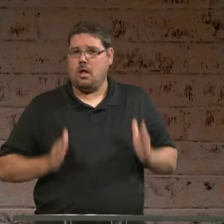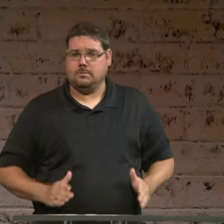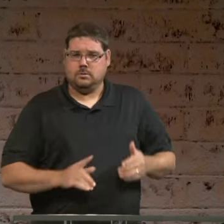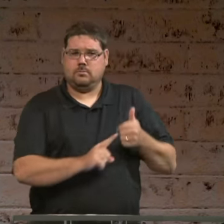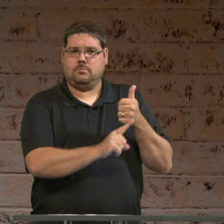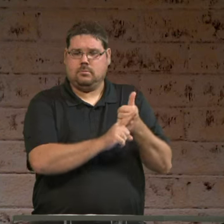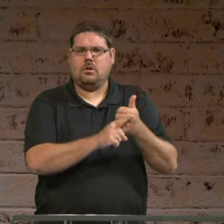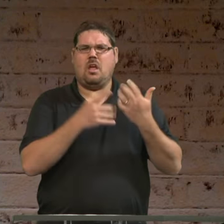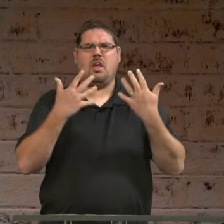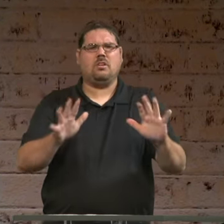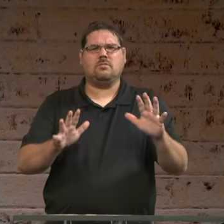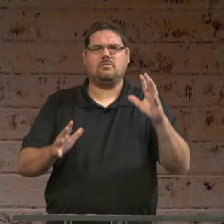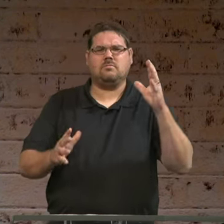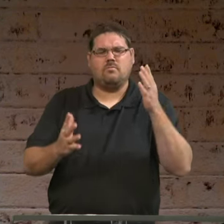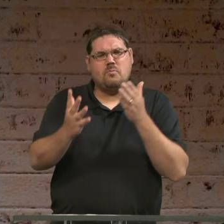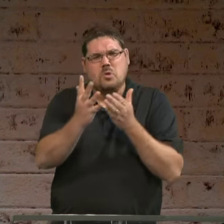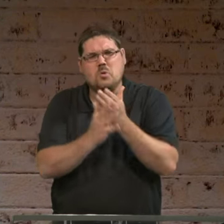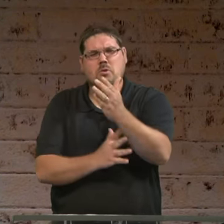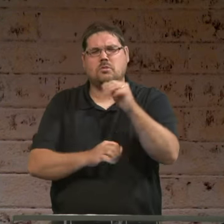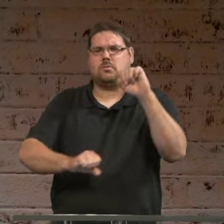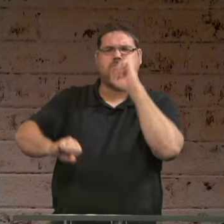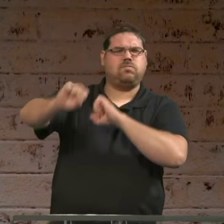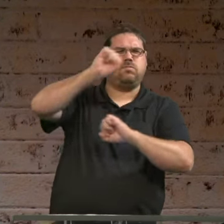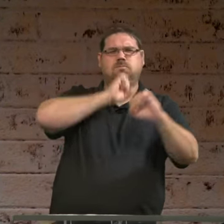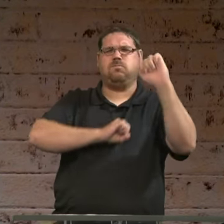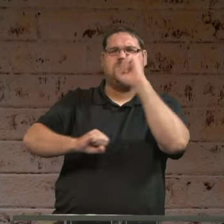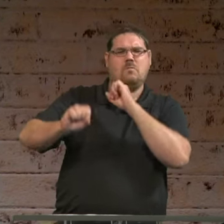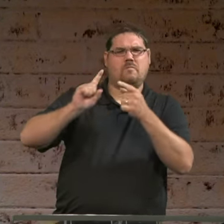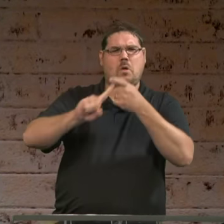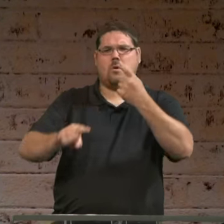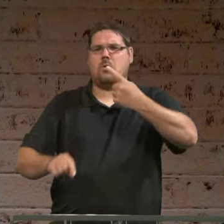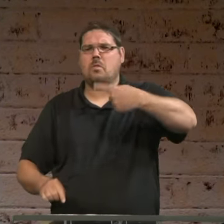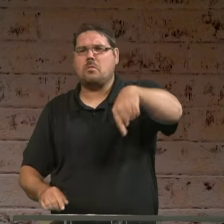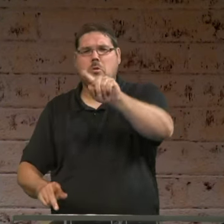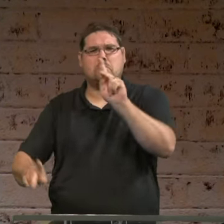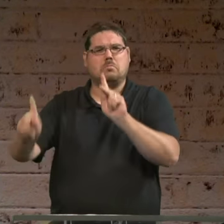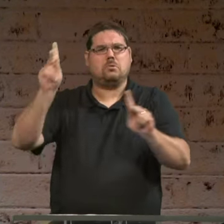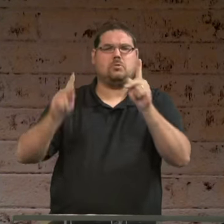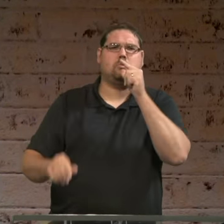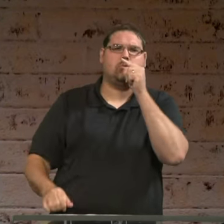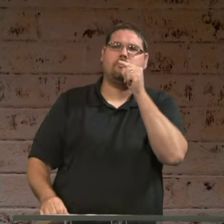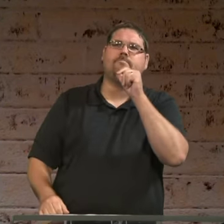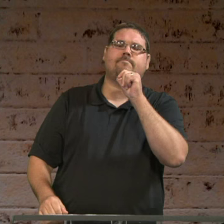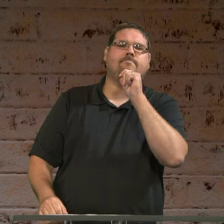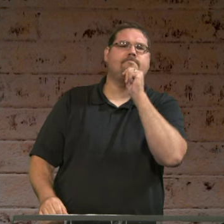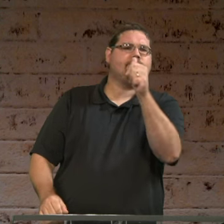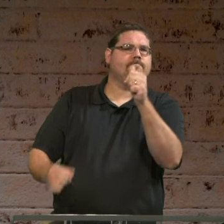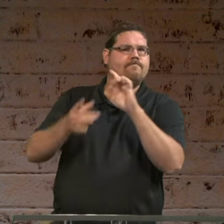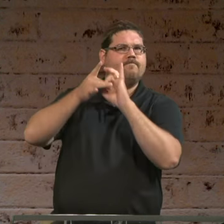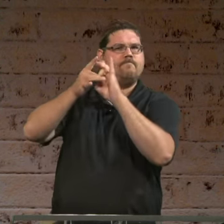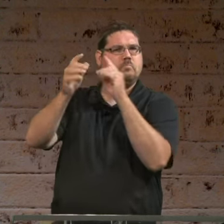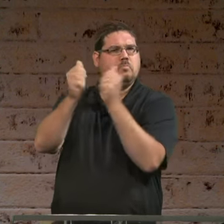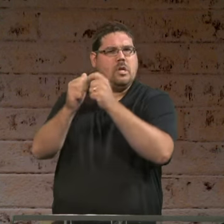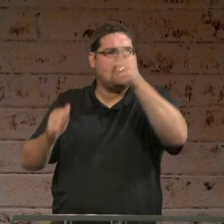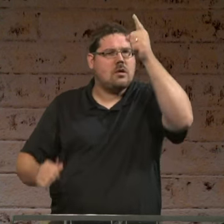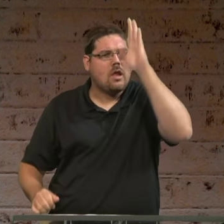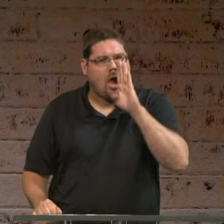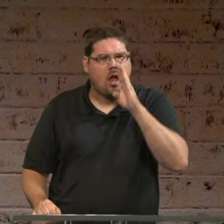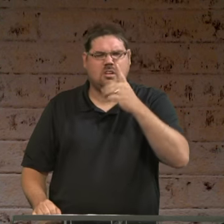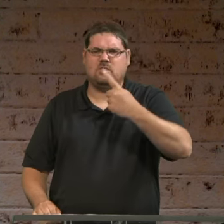scene changes. Now, as the psalmist has been through lots of frustrations from those kind of